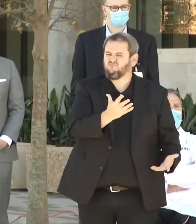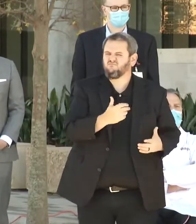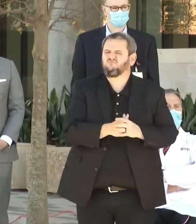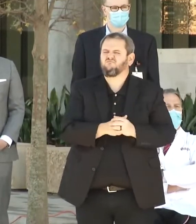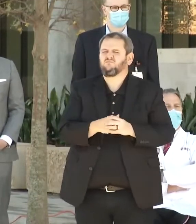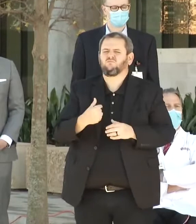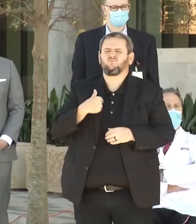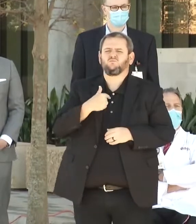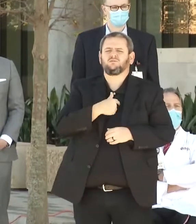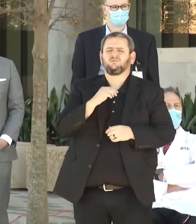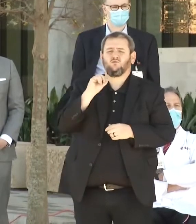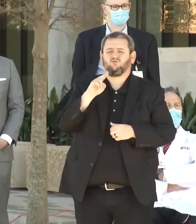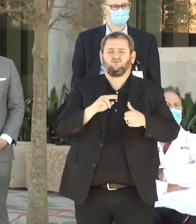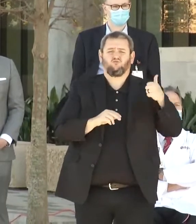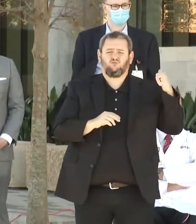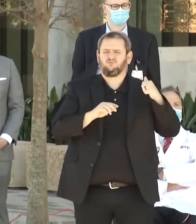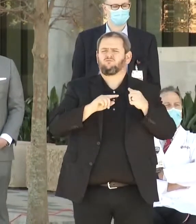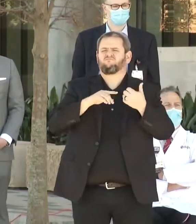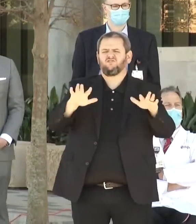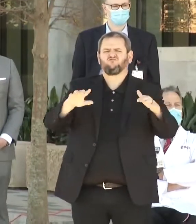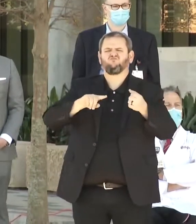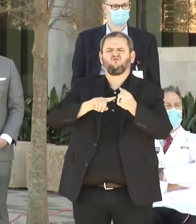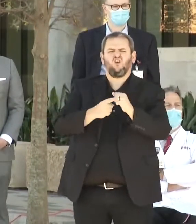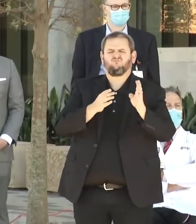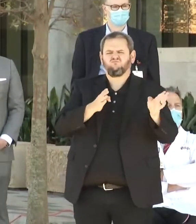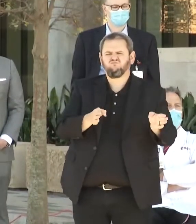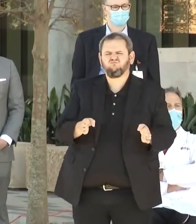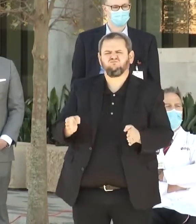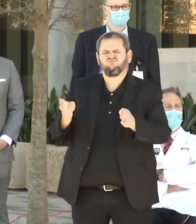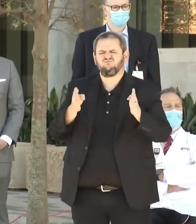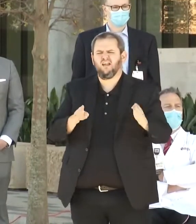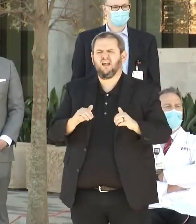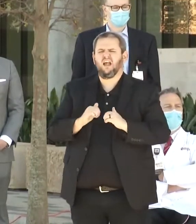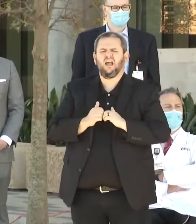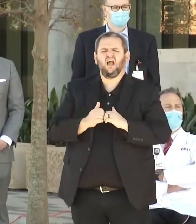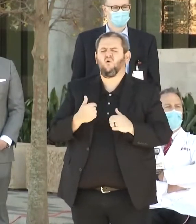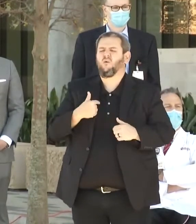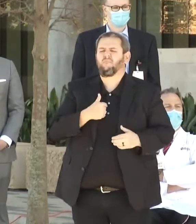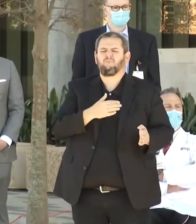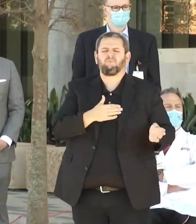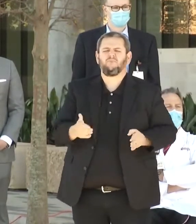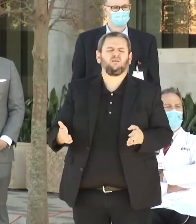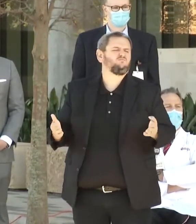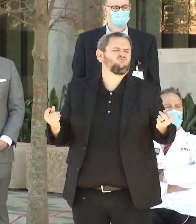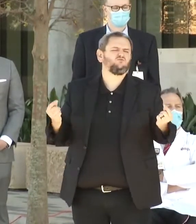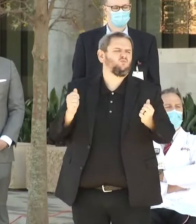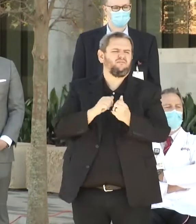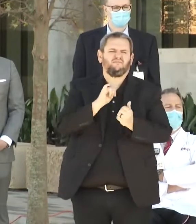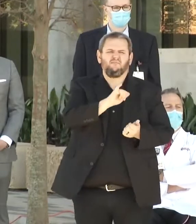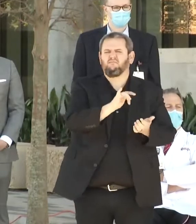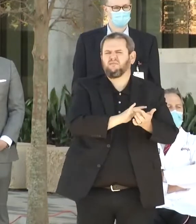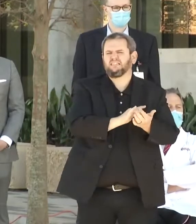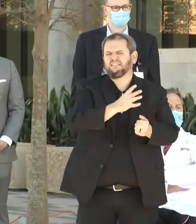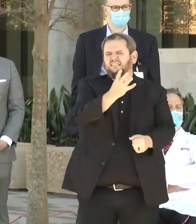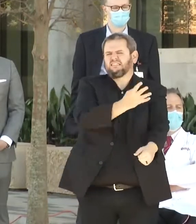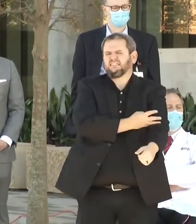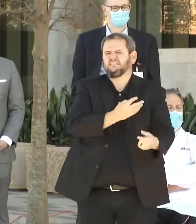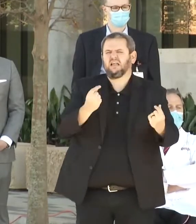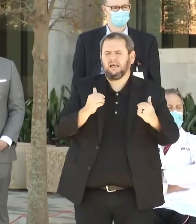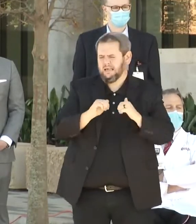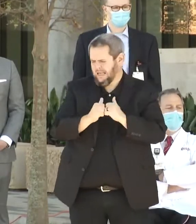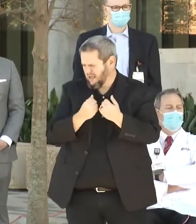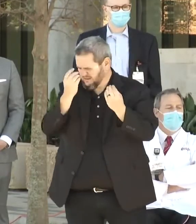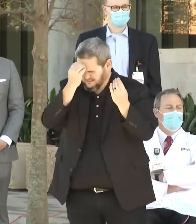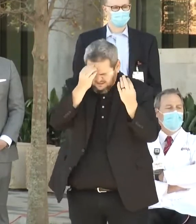of planning, of setup and administration, and how to get this to our patients as soon as it's made available